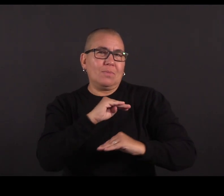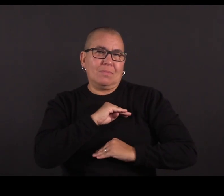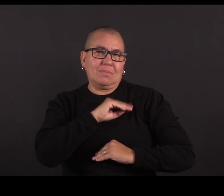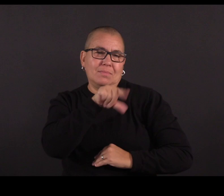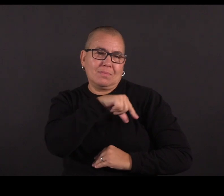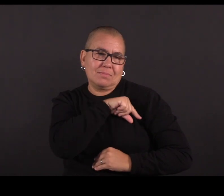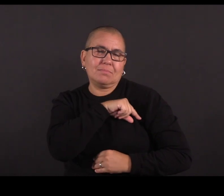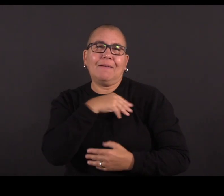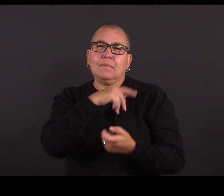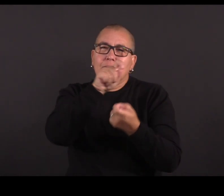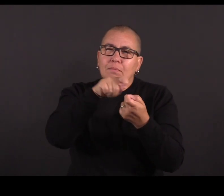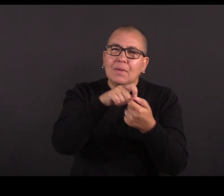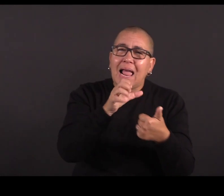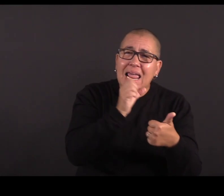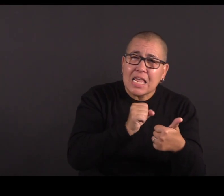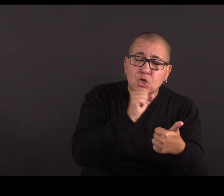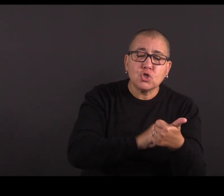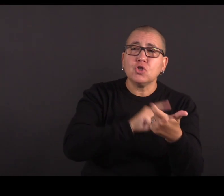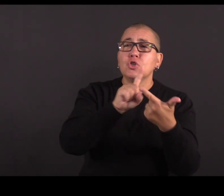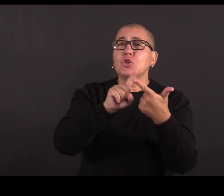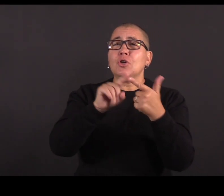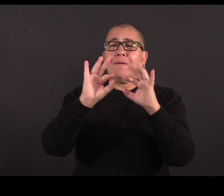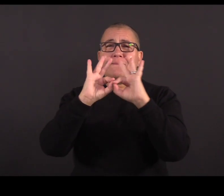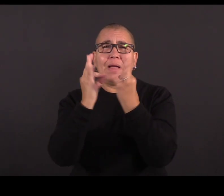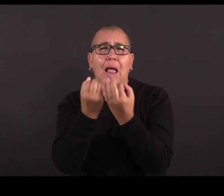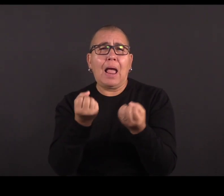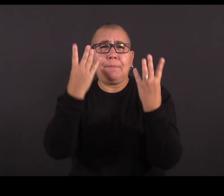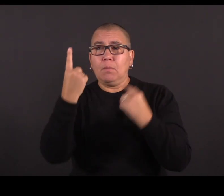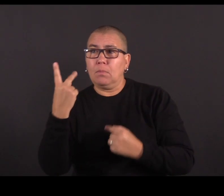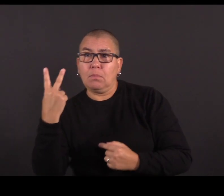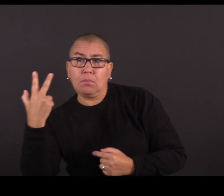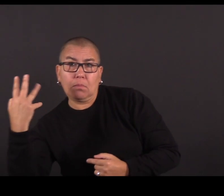size, disability, or immigration status.